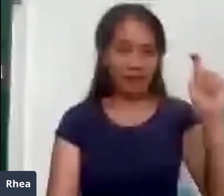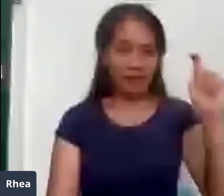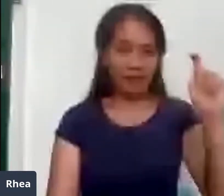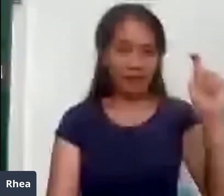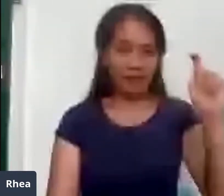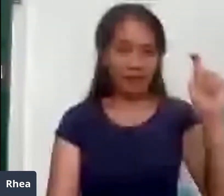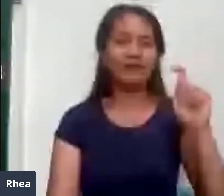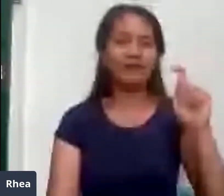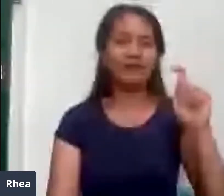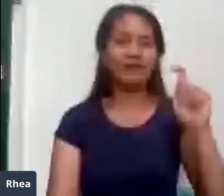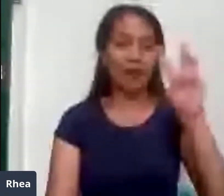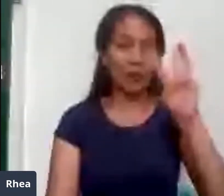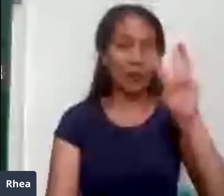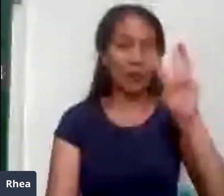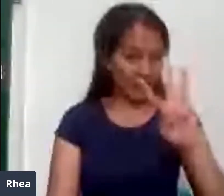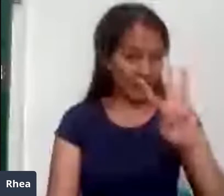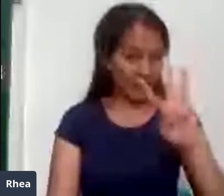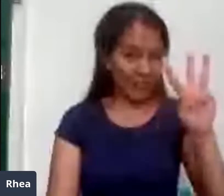Tuesday,